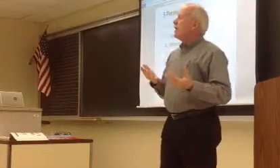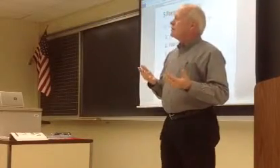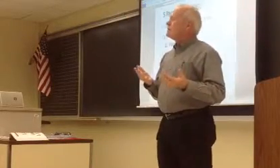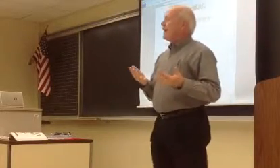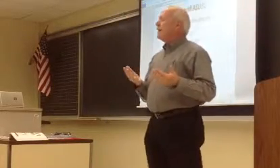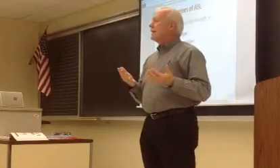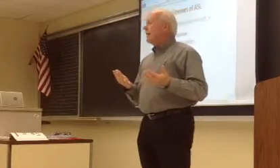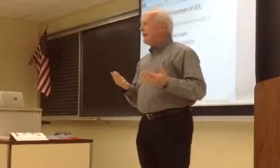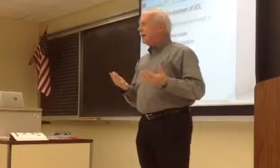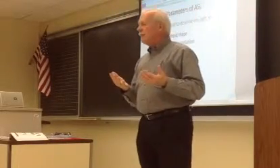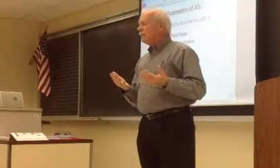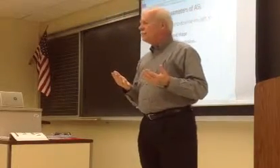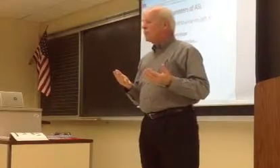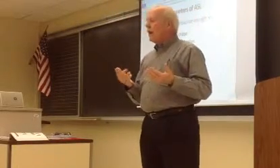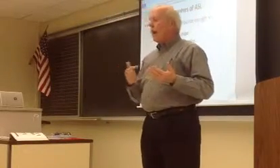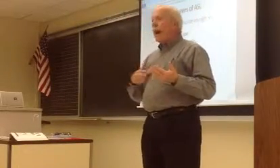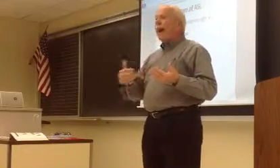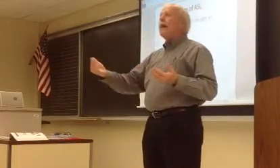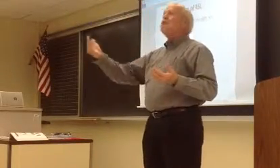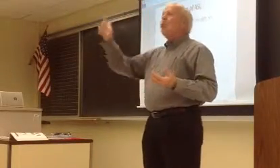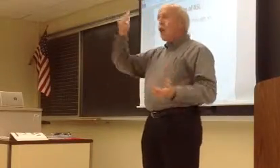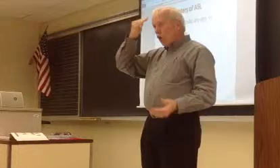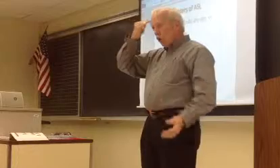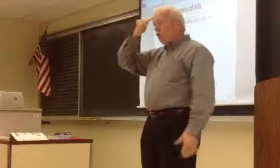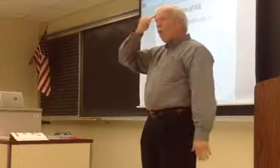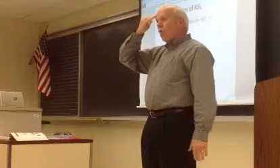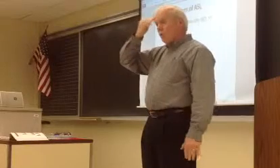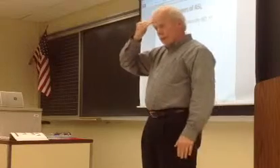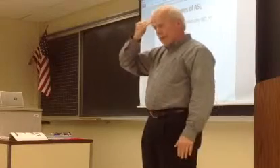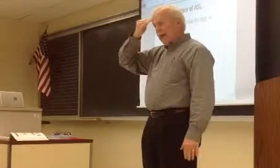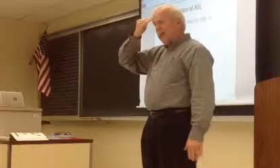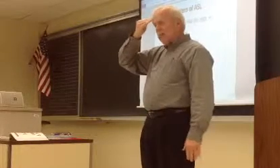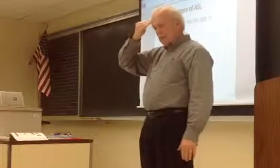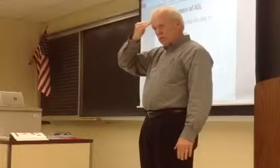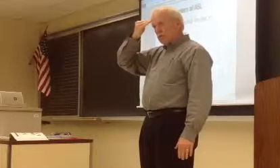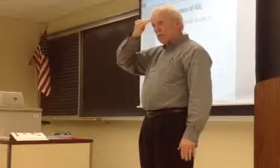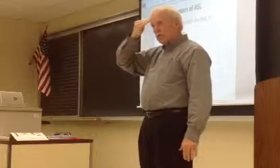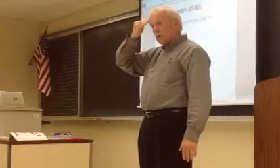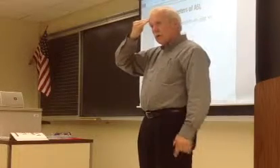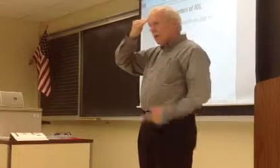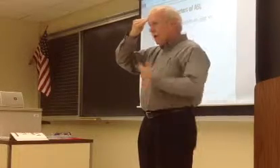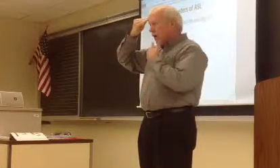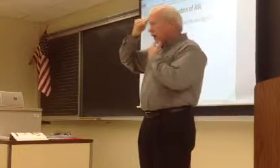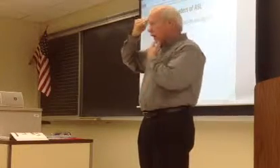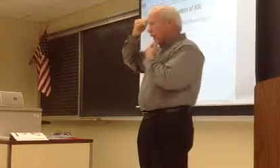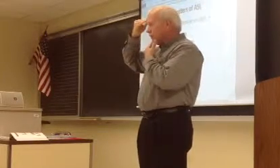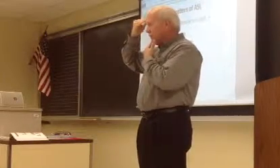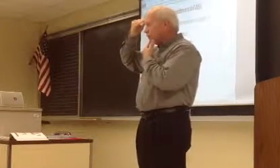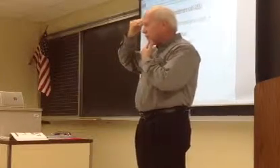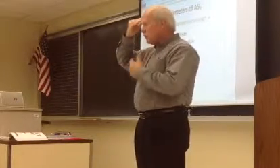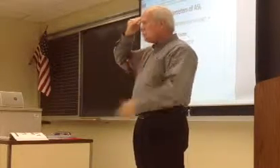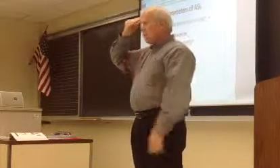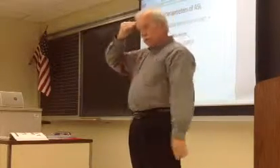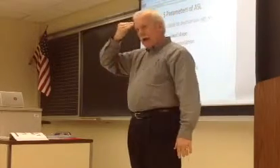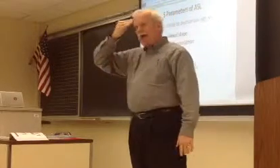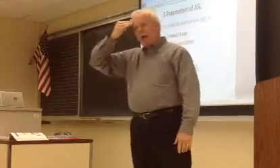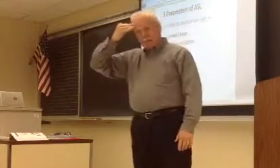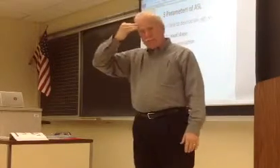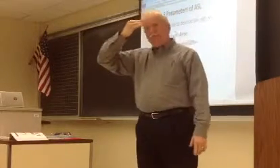I'm signing, I know the answer, the non-manual signal is going to be nodding, an